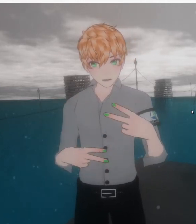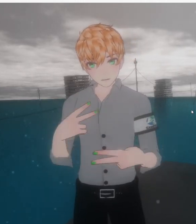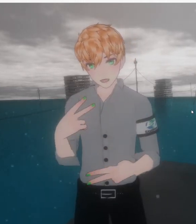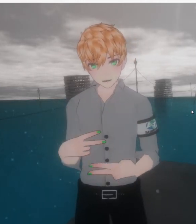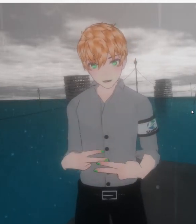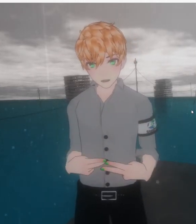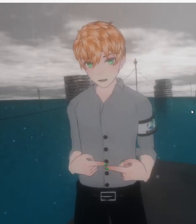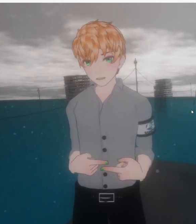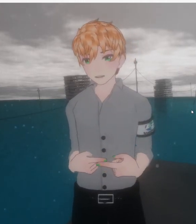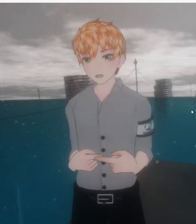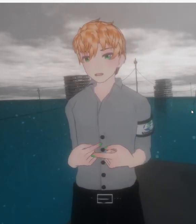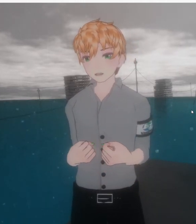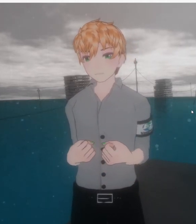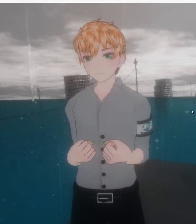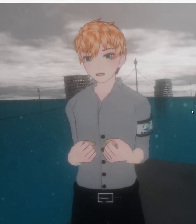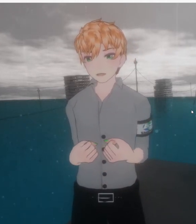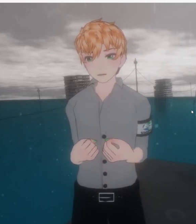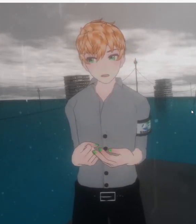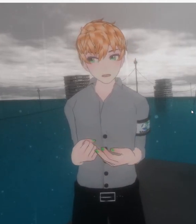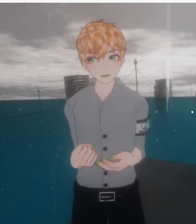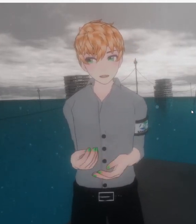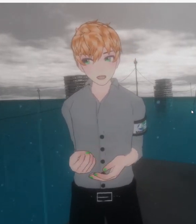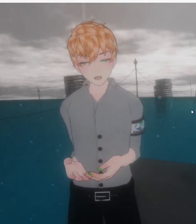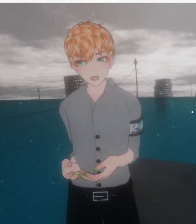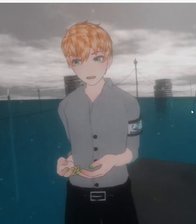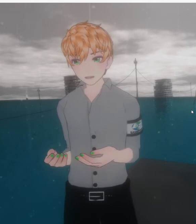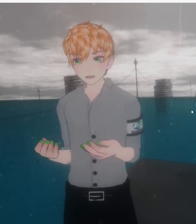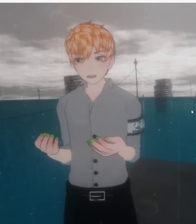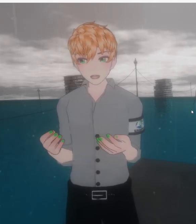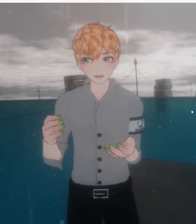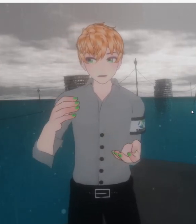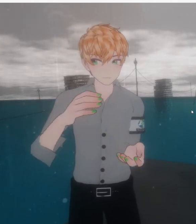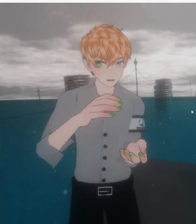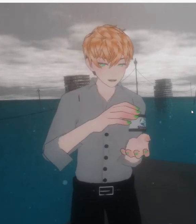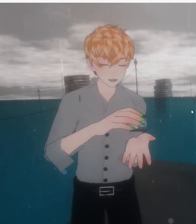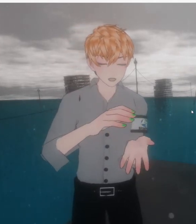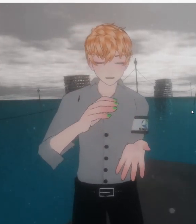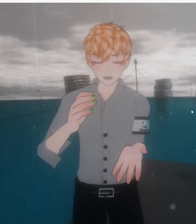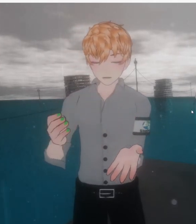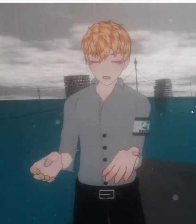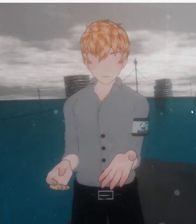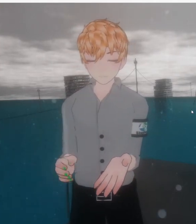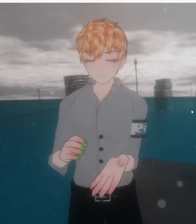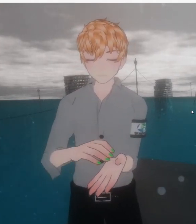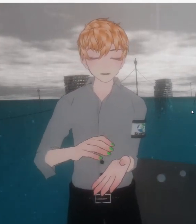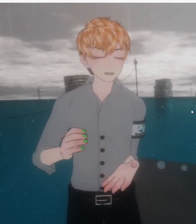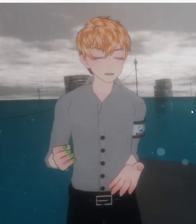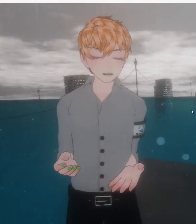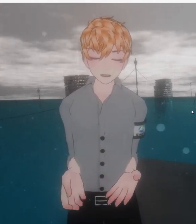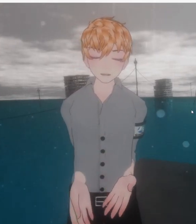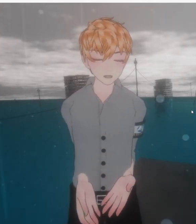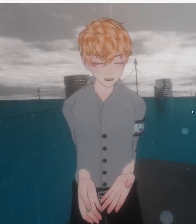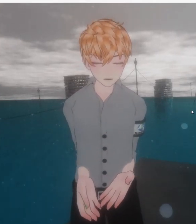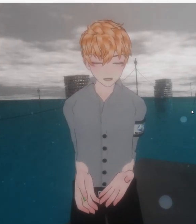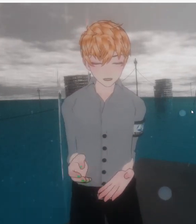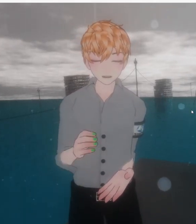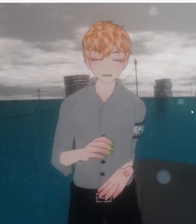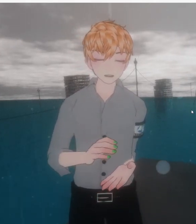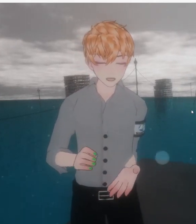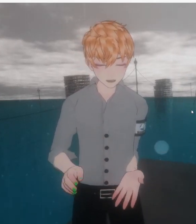zone differences are. We're usually not online at the same time, and because I'm like, it feels like narcolepsy. I'm not giving myself